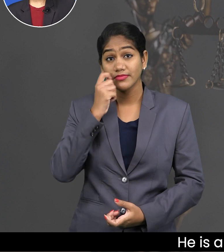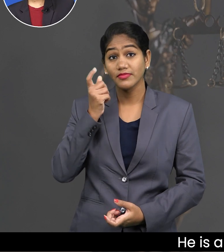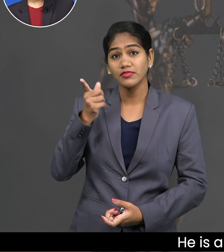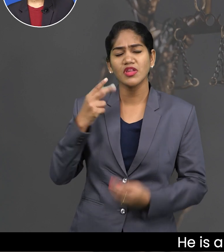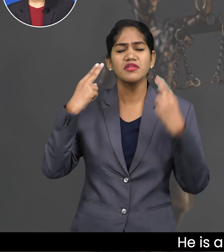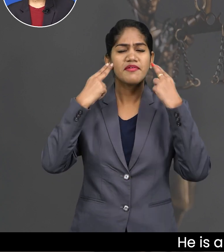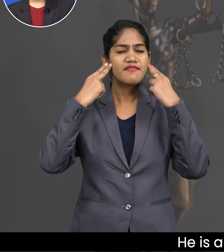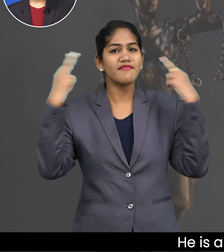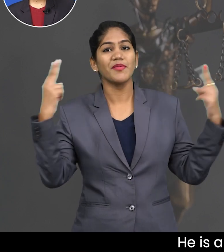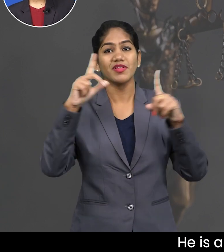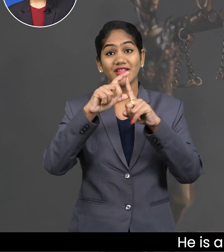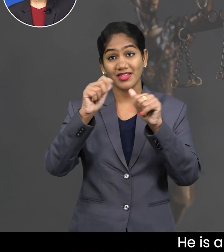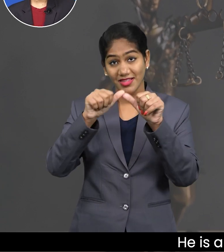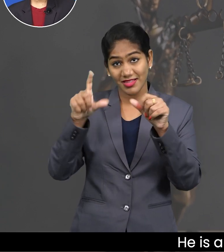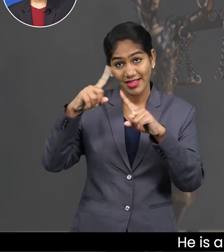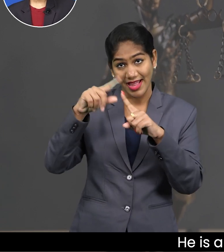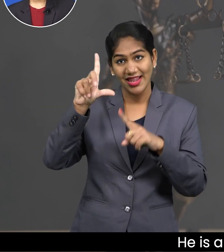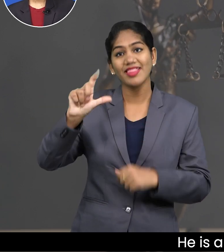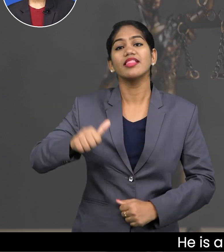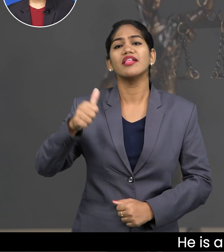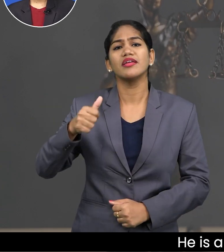He is a famous Dalit leader